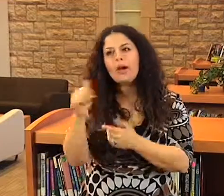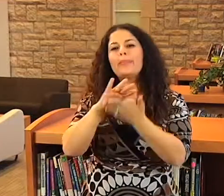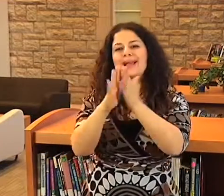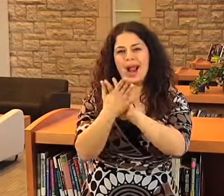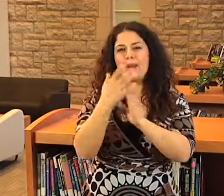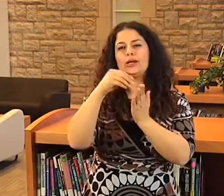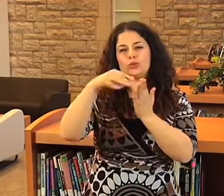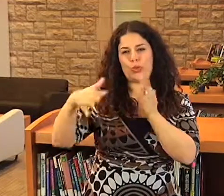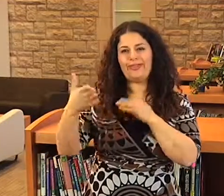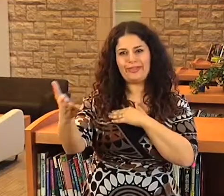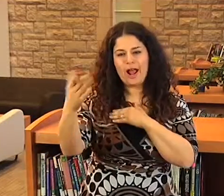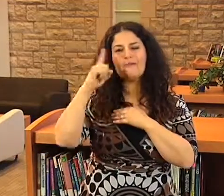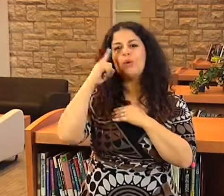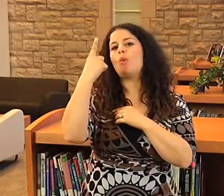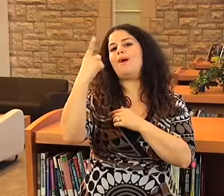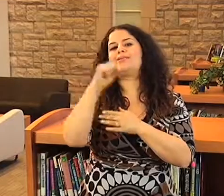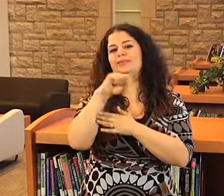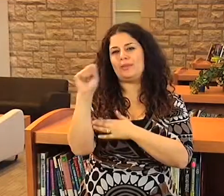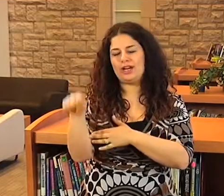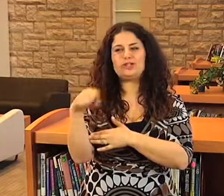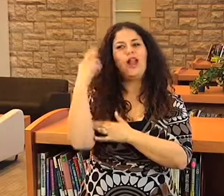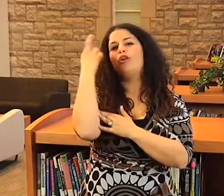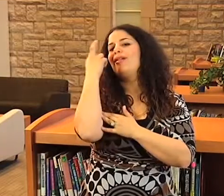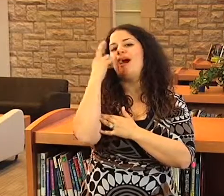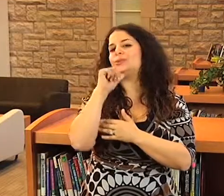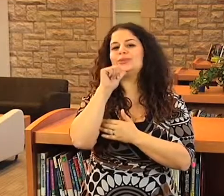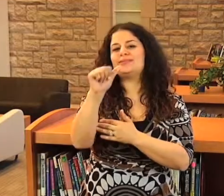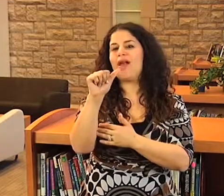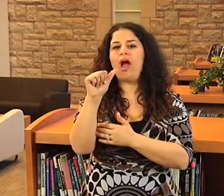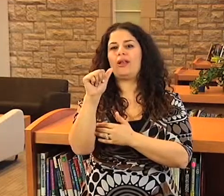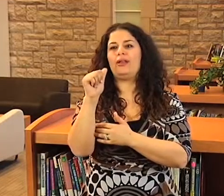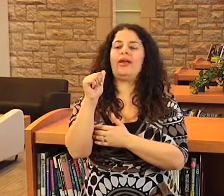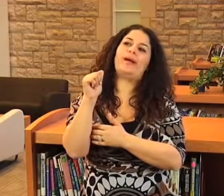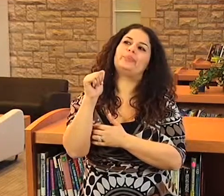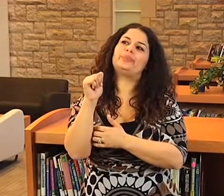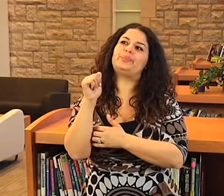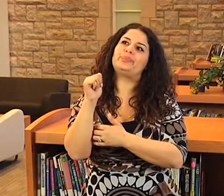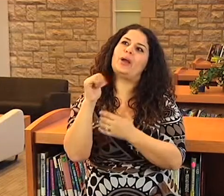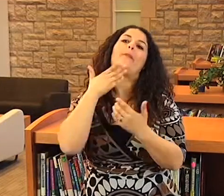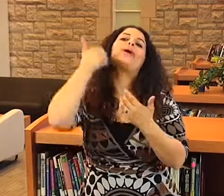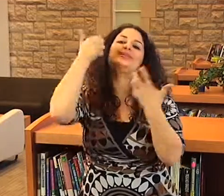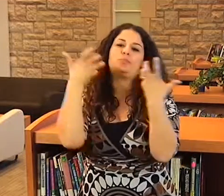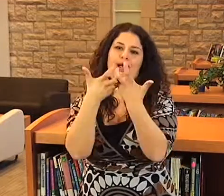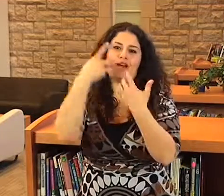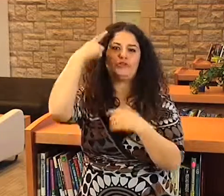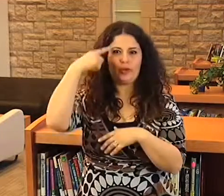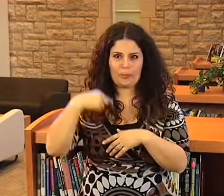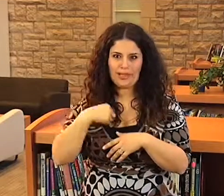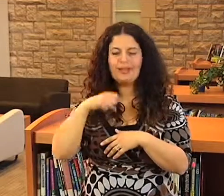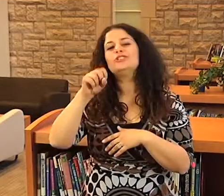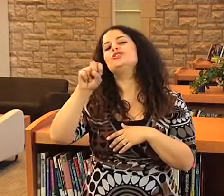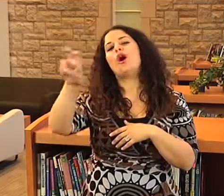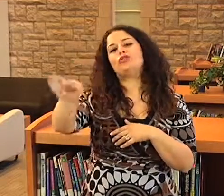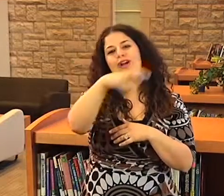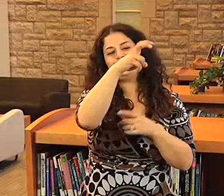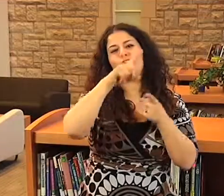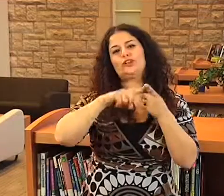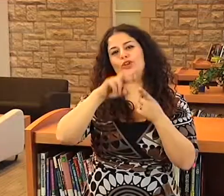One thing led to another. I was a student there for one semester, and I realized that it wasn't the best match for me. So